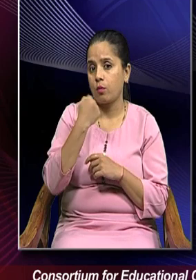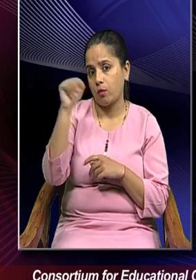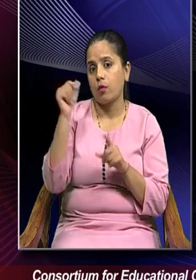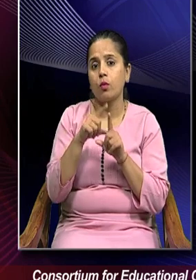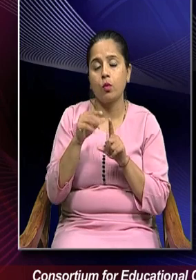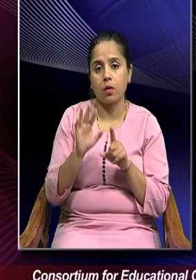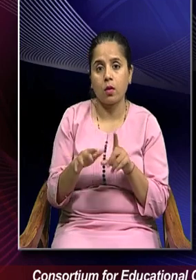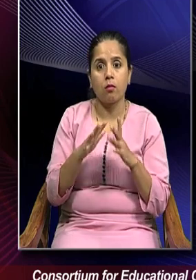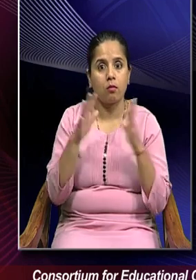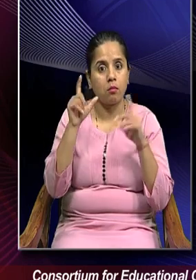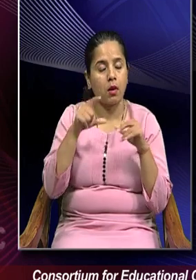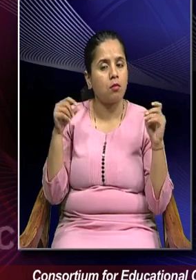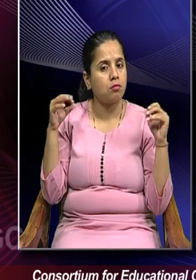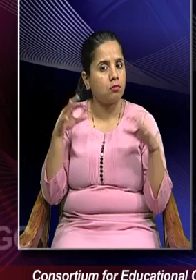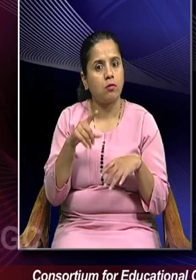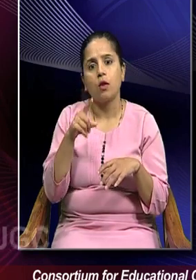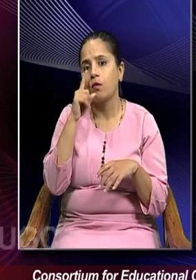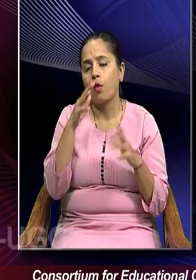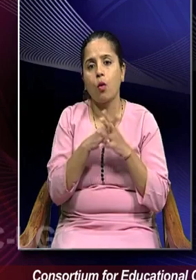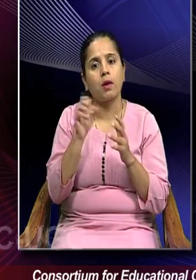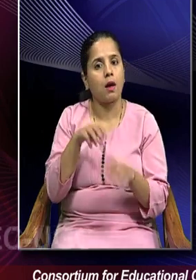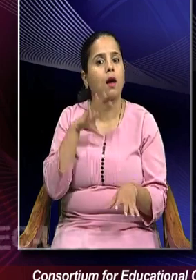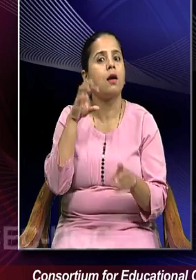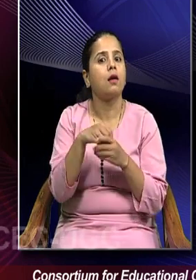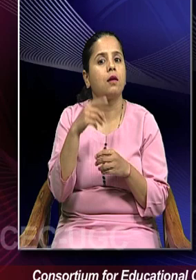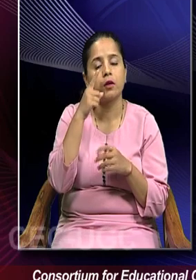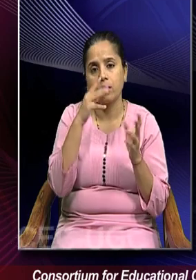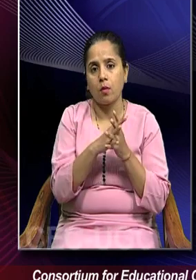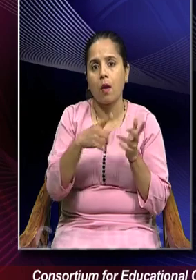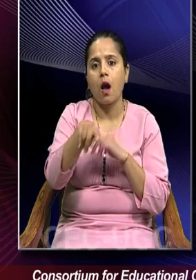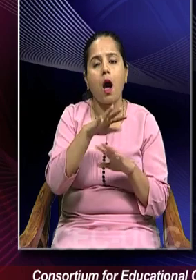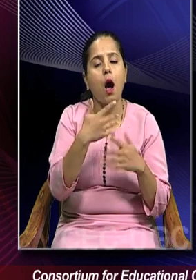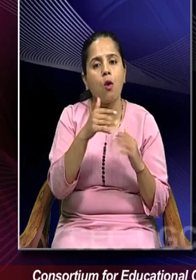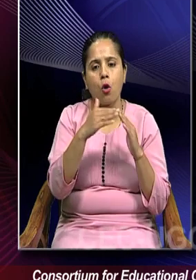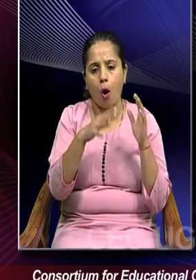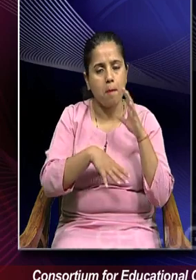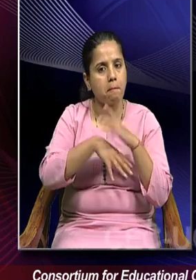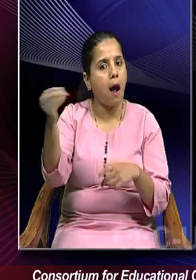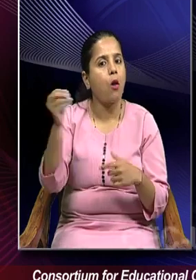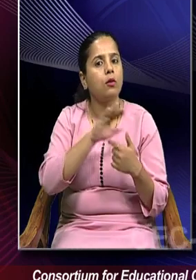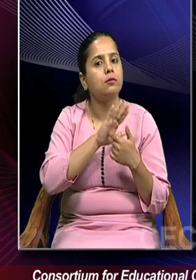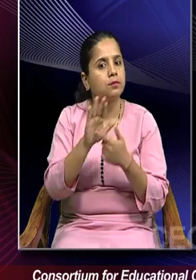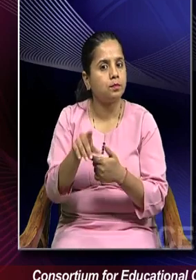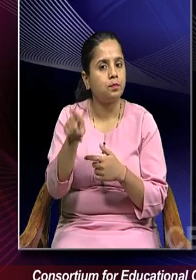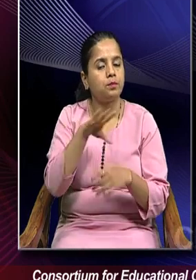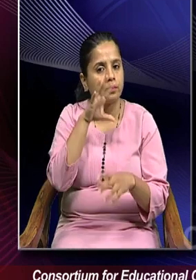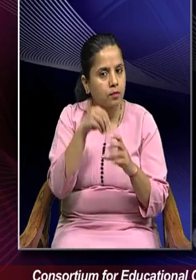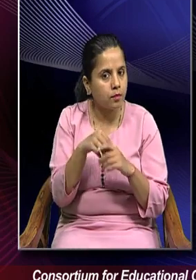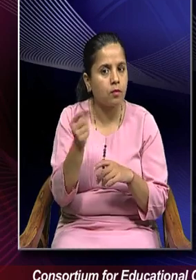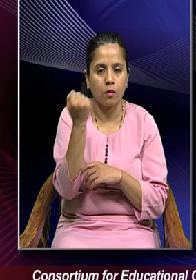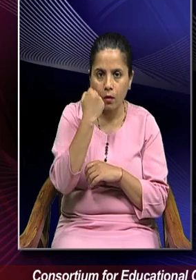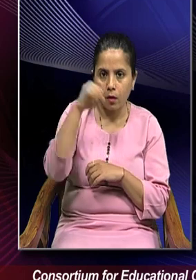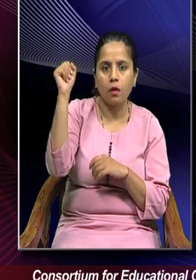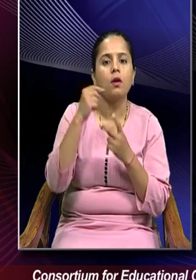where huge participation of women could be seen, that how these women came out of their homes and they participated in the